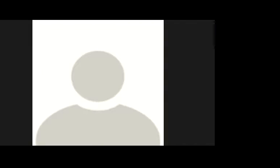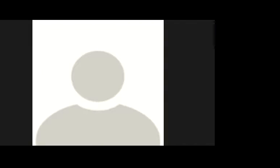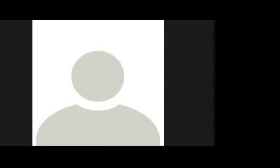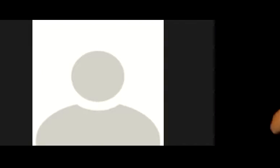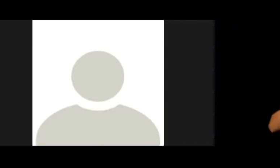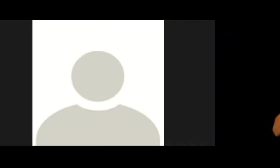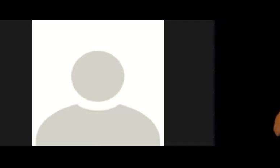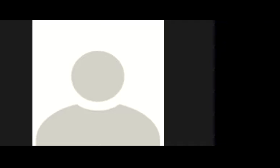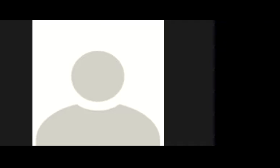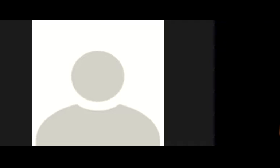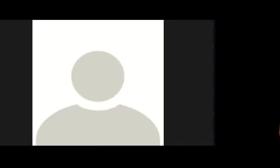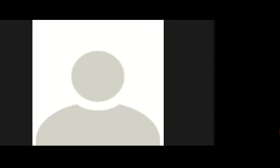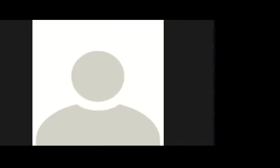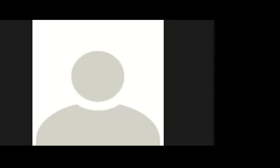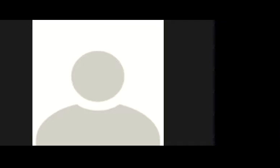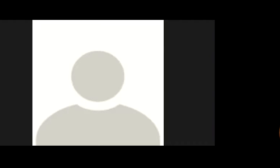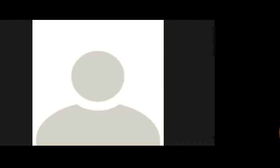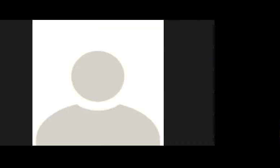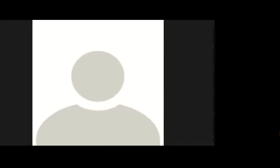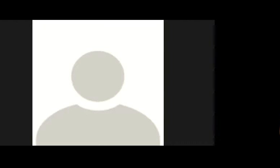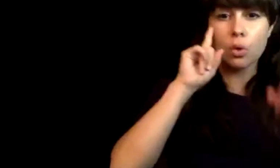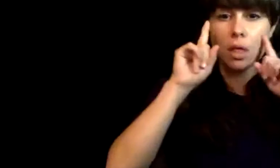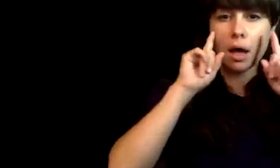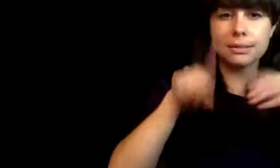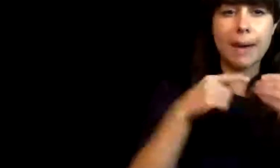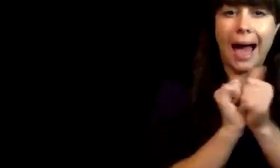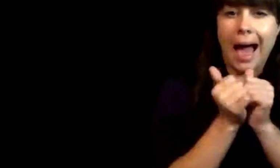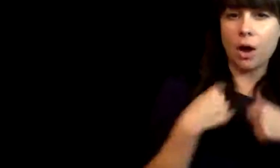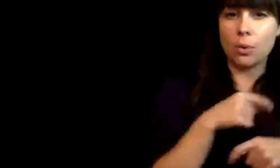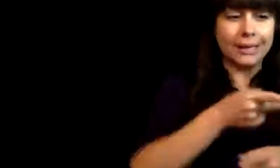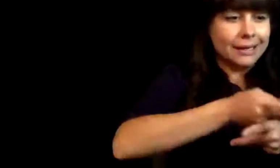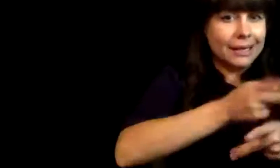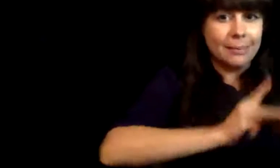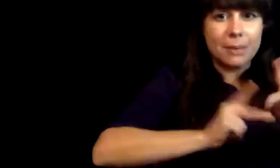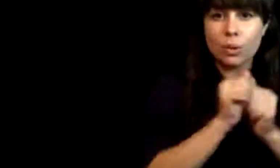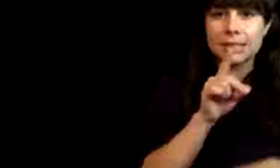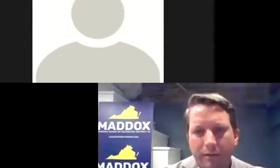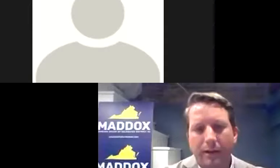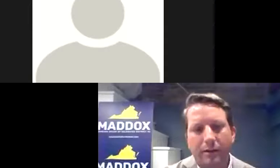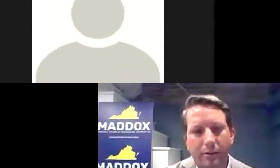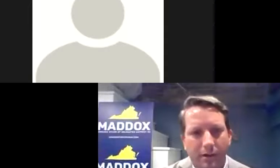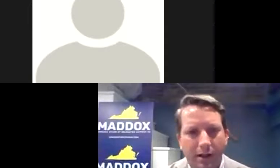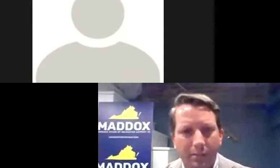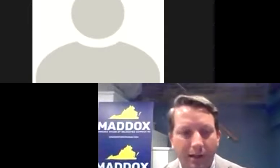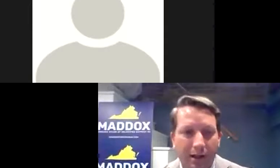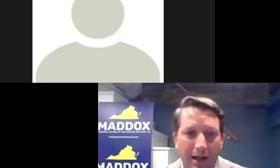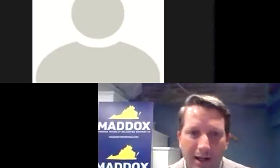his thoughts about how we keep people with disabilities safe as they interact with the justice system. Thank